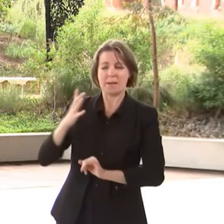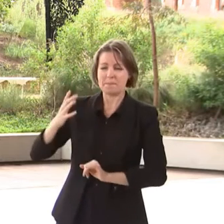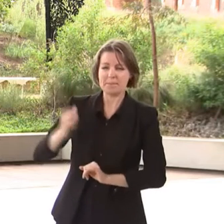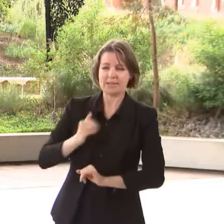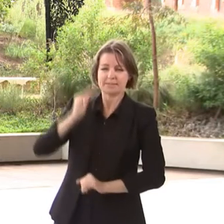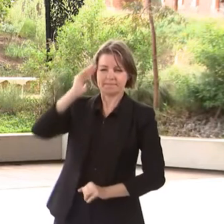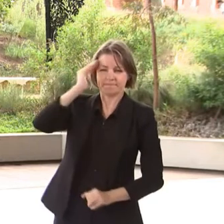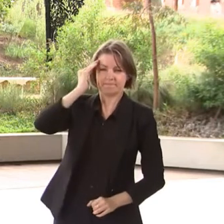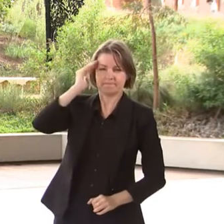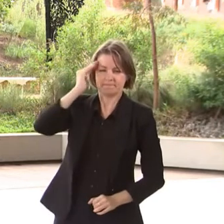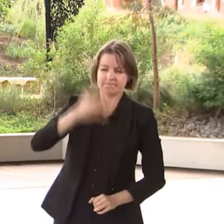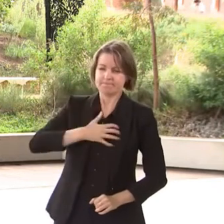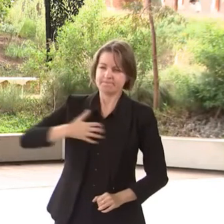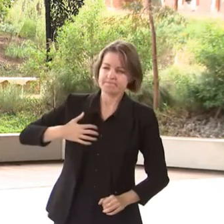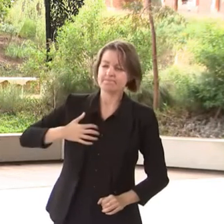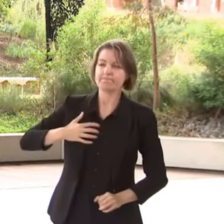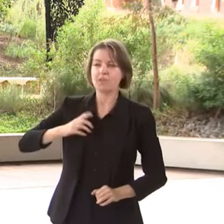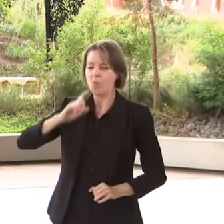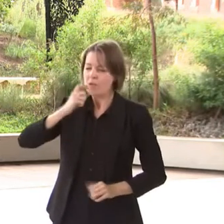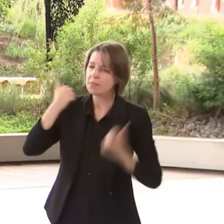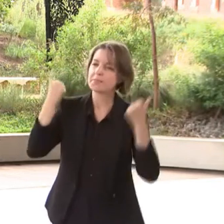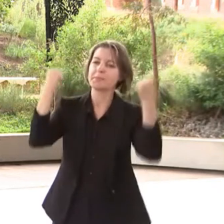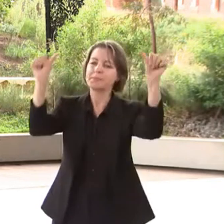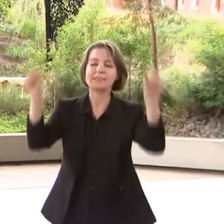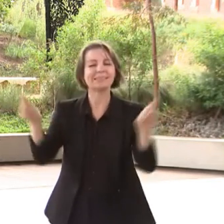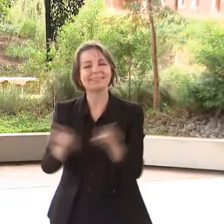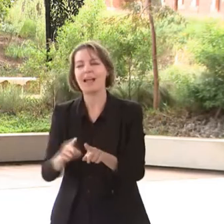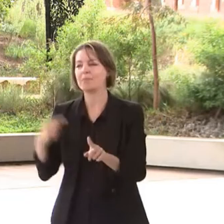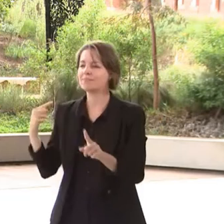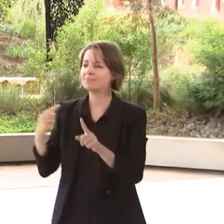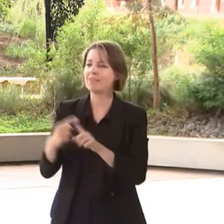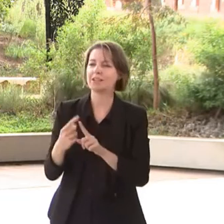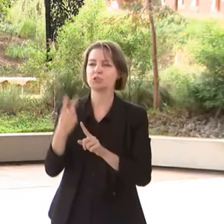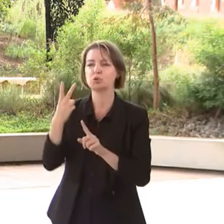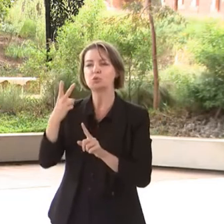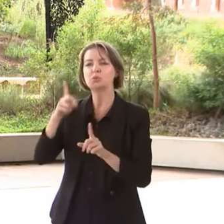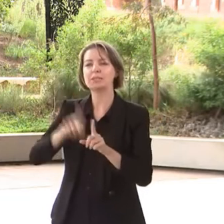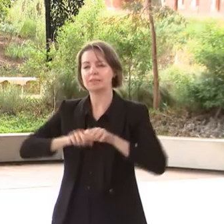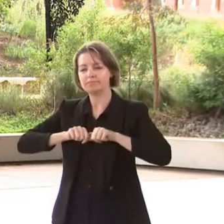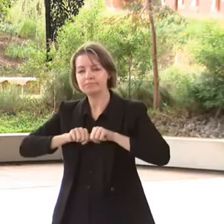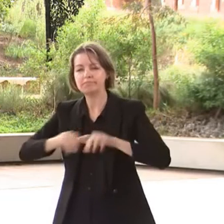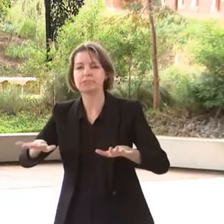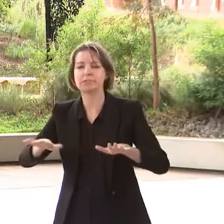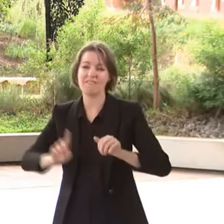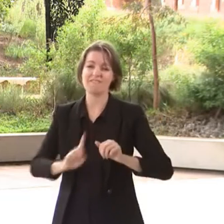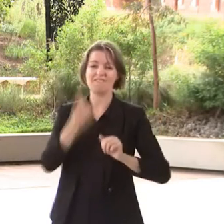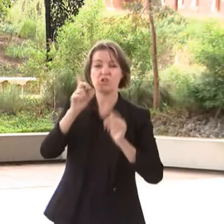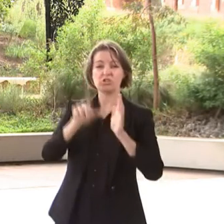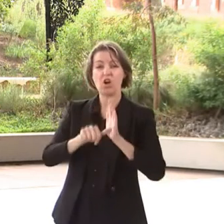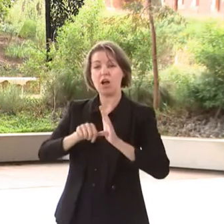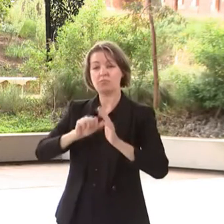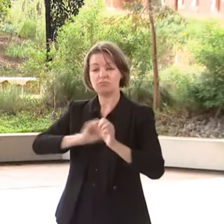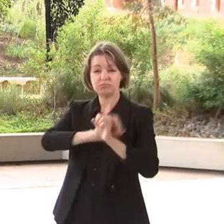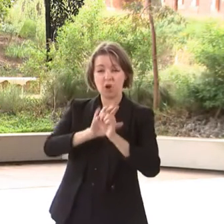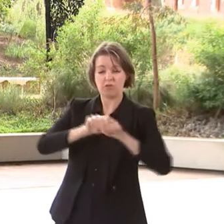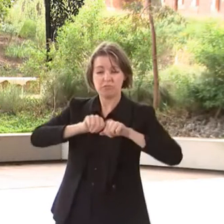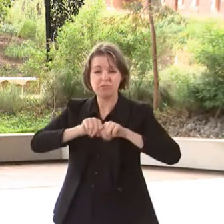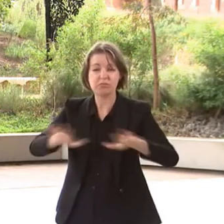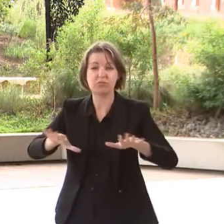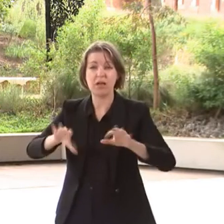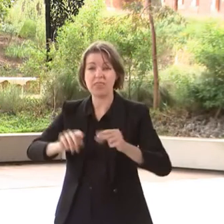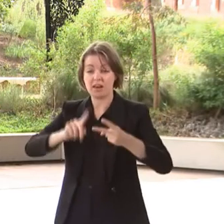overcome, and we will. Just like we did over the last 2 outbreaks, with Alpha and Delta. On both those